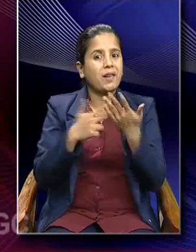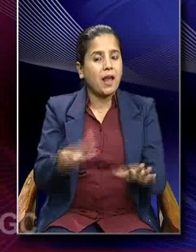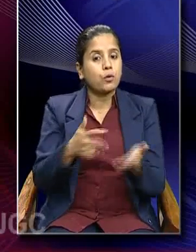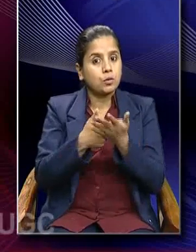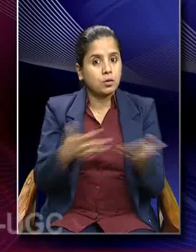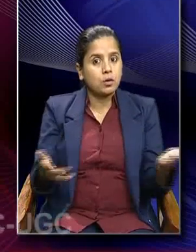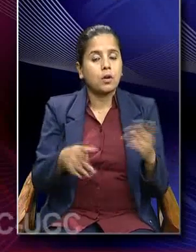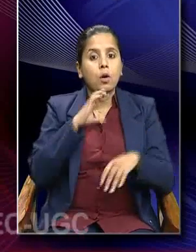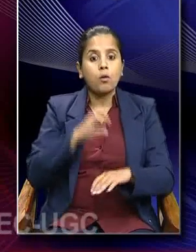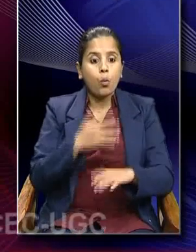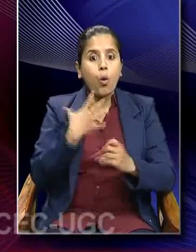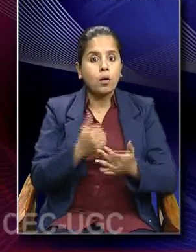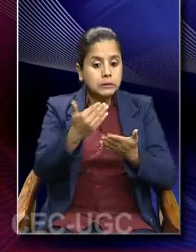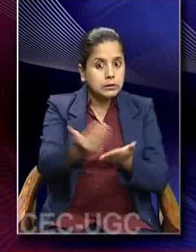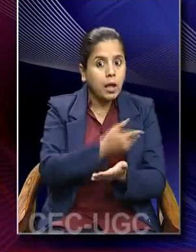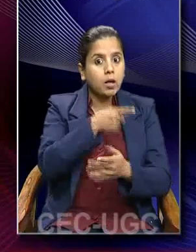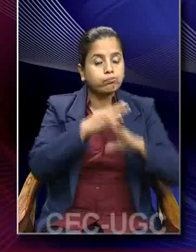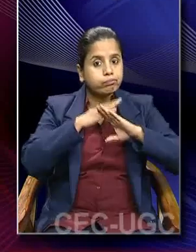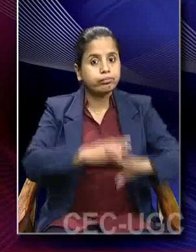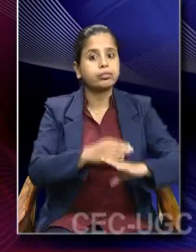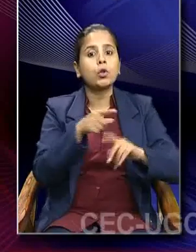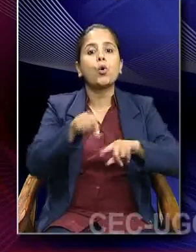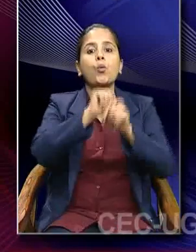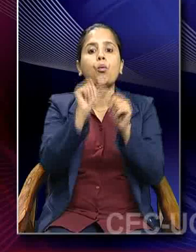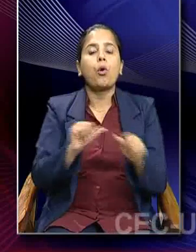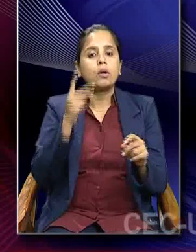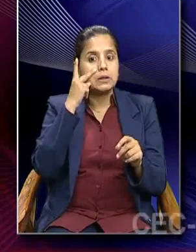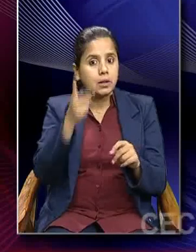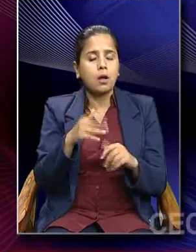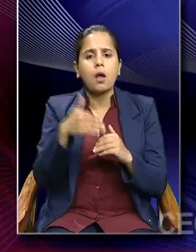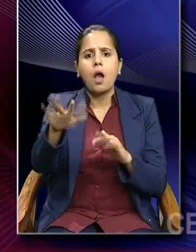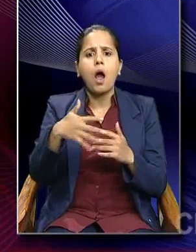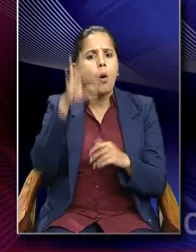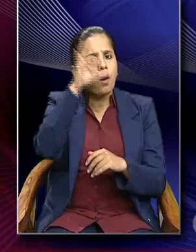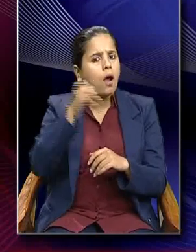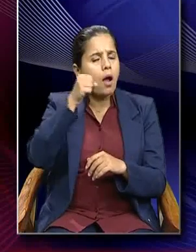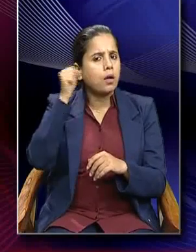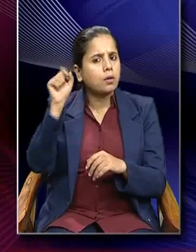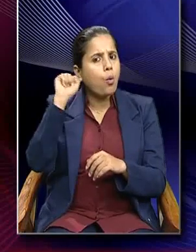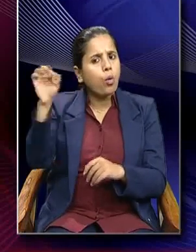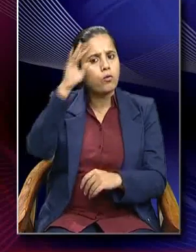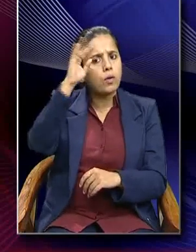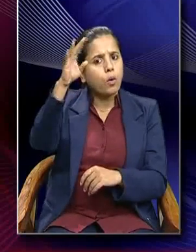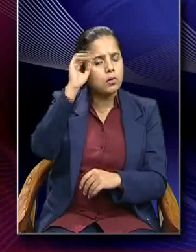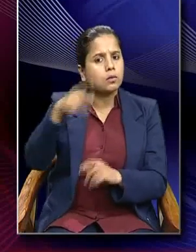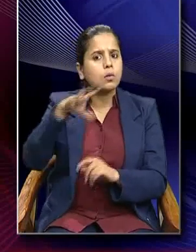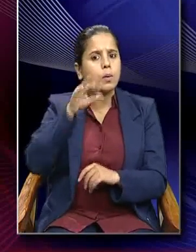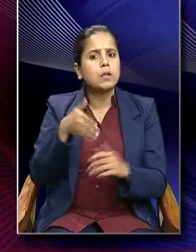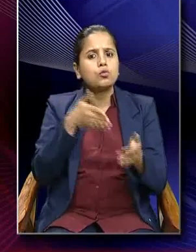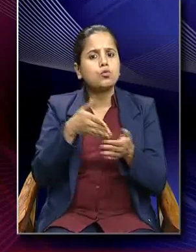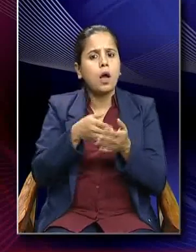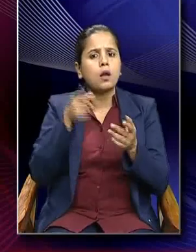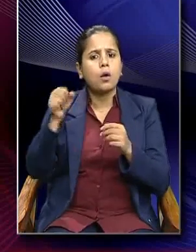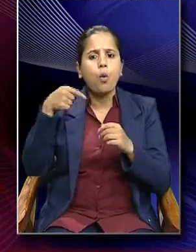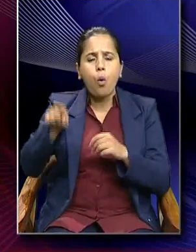an energy security model, and to see how Gandhian philosophy unfolds the challenges of